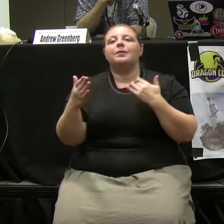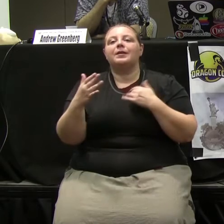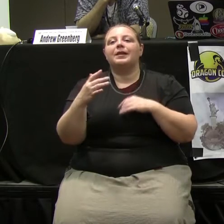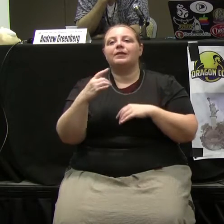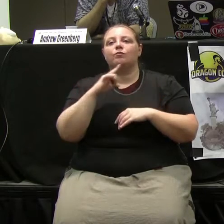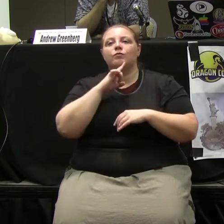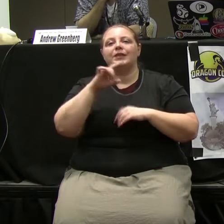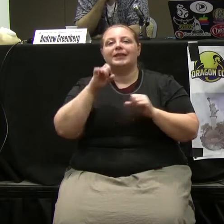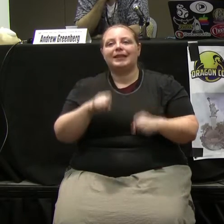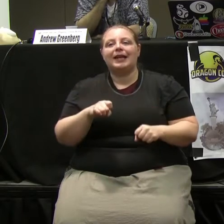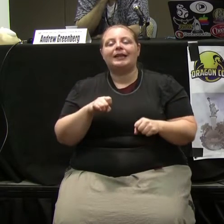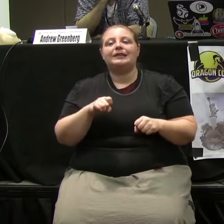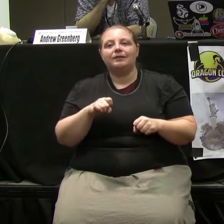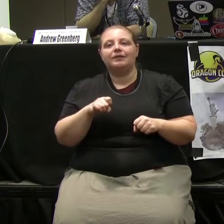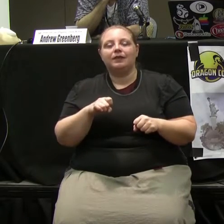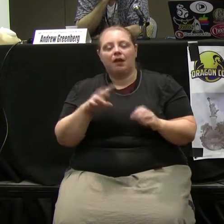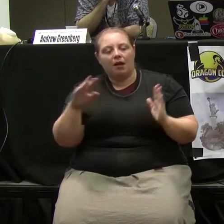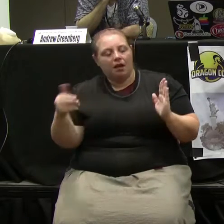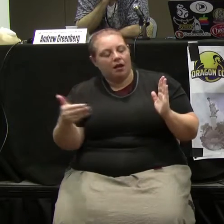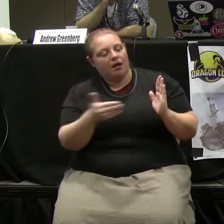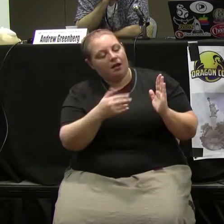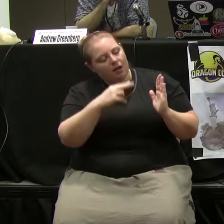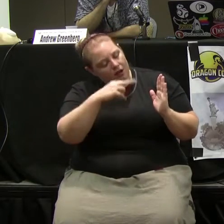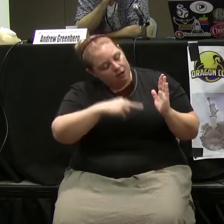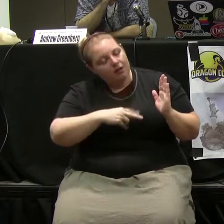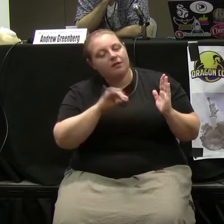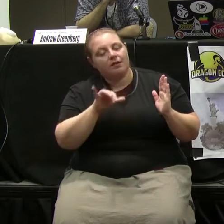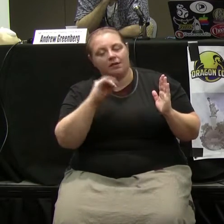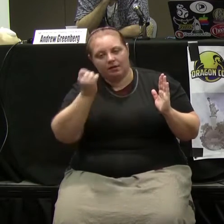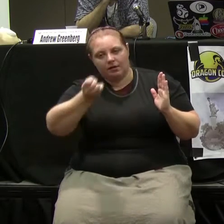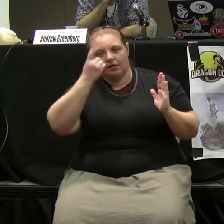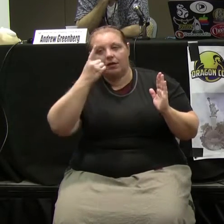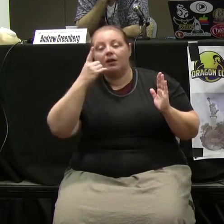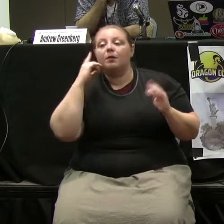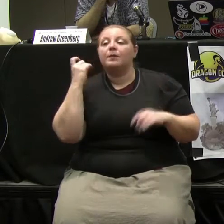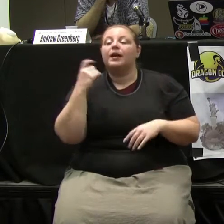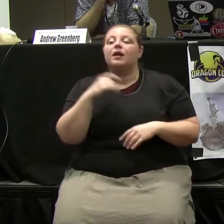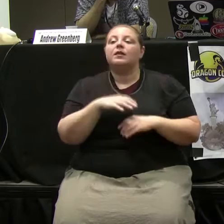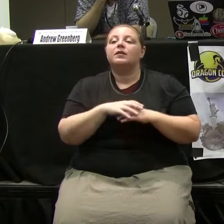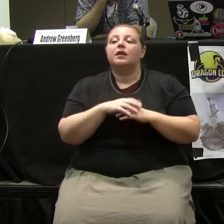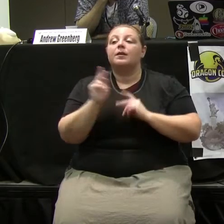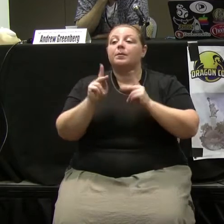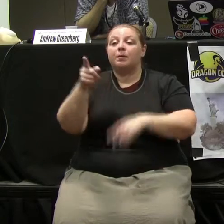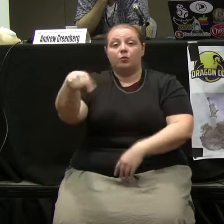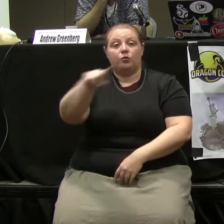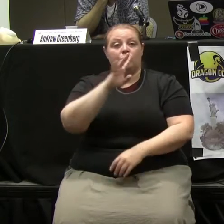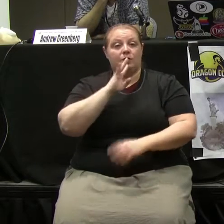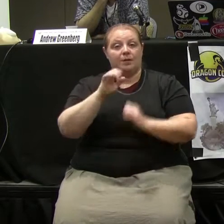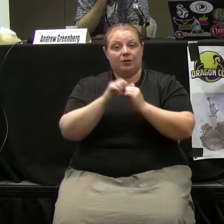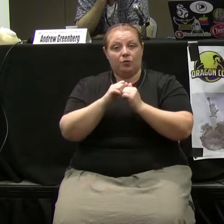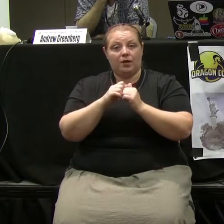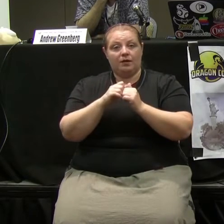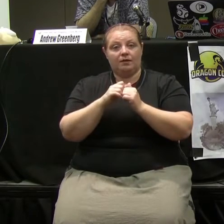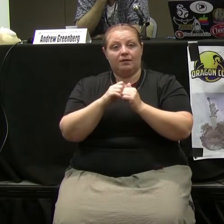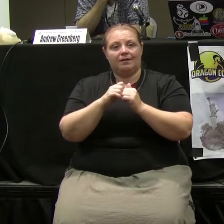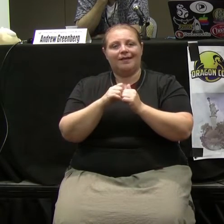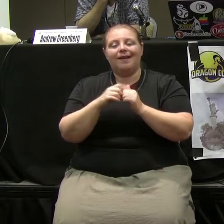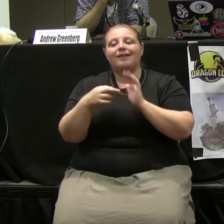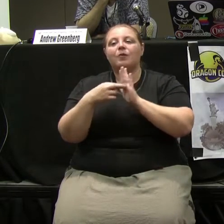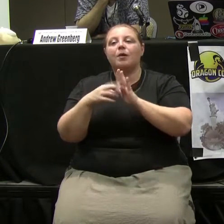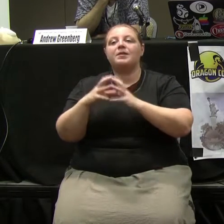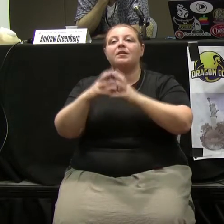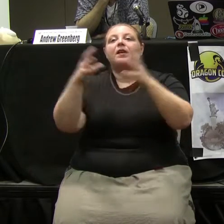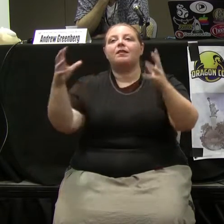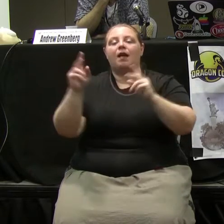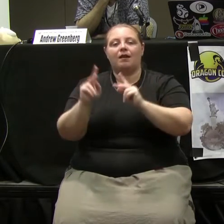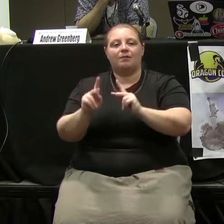tune into, because when they have to justify, because on the other side, the people that you're talking to represent a lot of people, and they have to justify